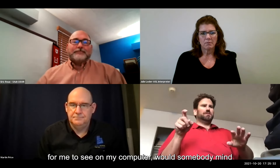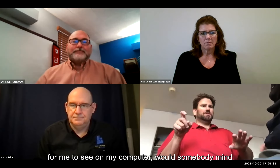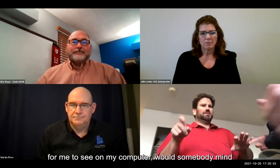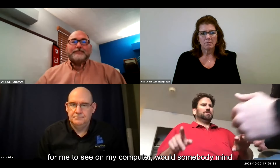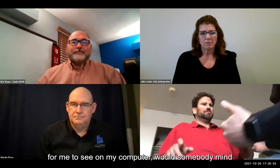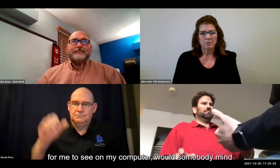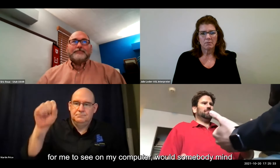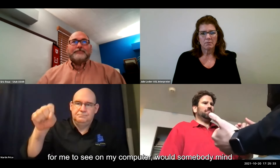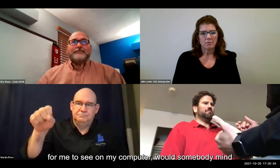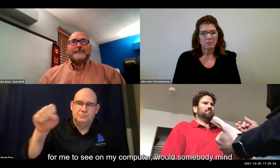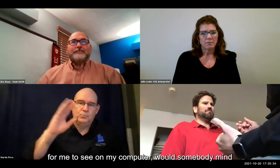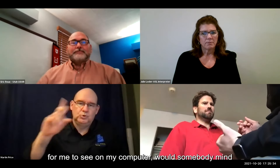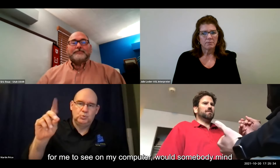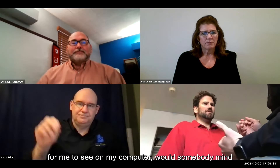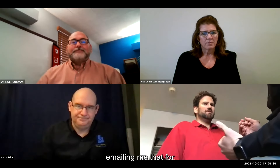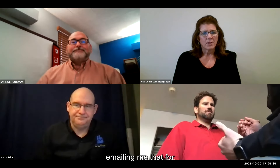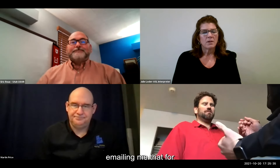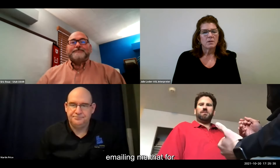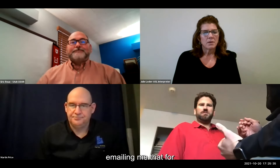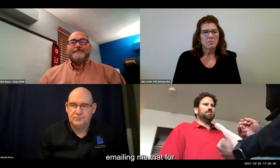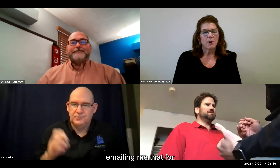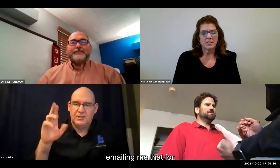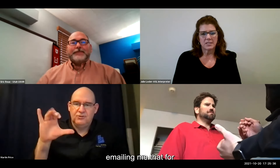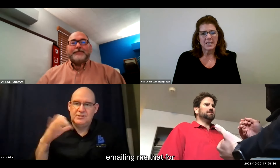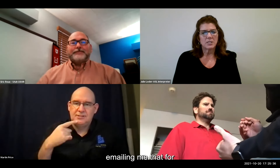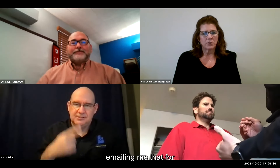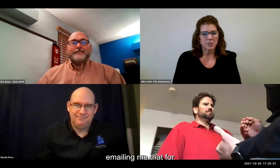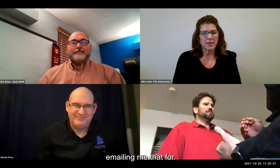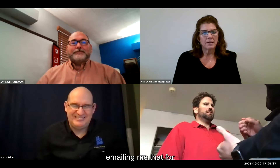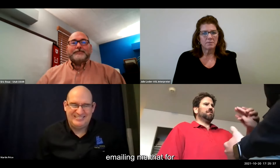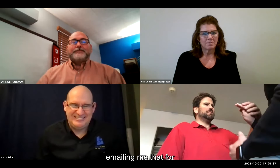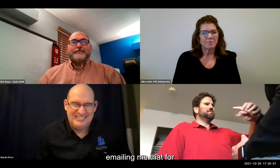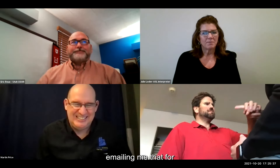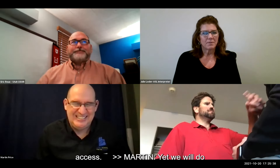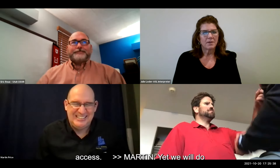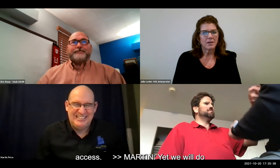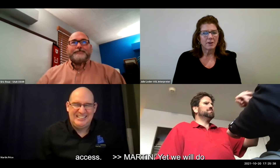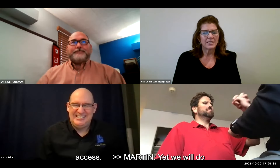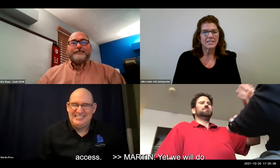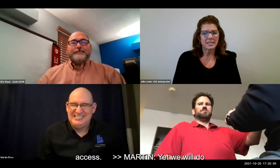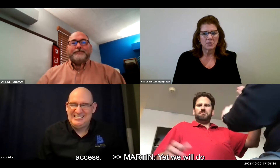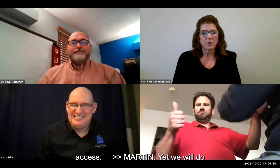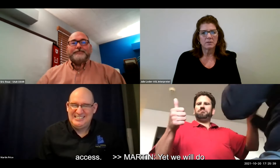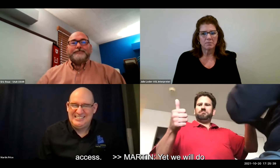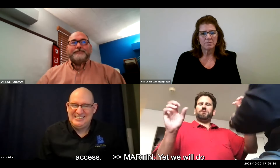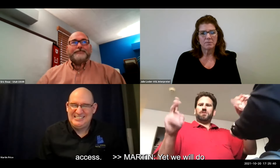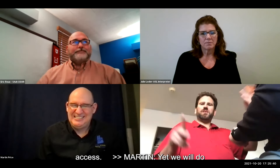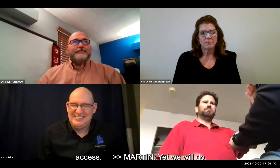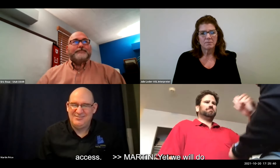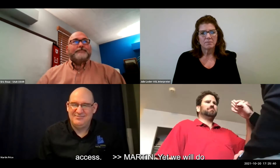my computer. Would somebody mind emailing me that for access? Martin says, yes, we'll do that. Eric says yes as